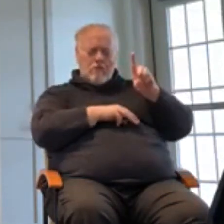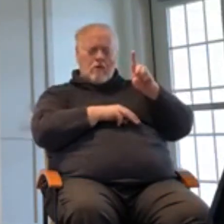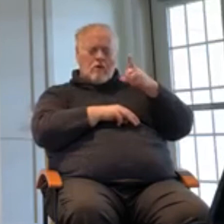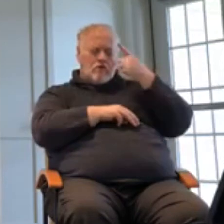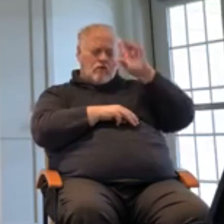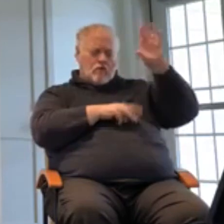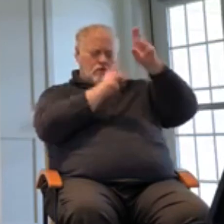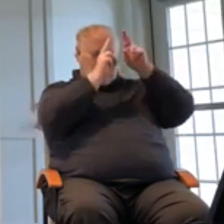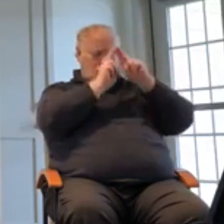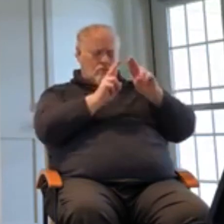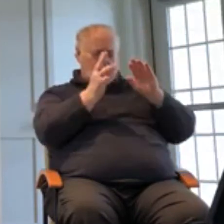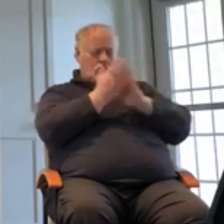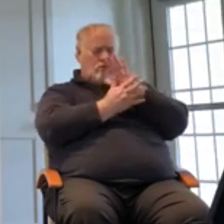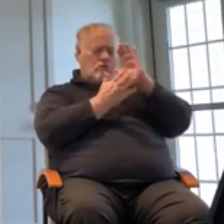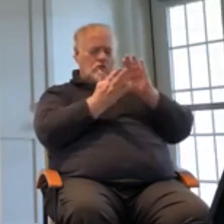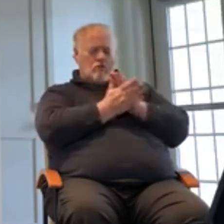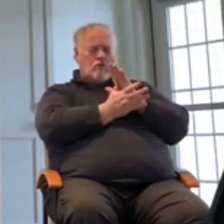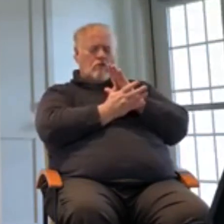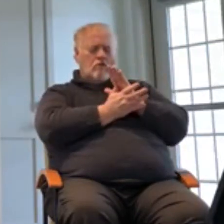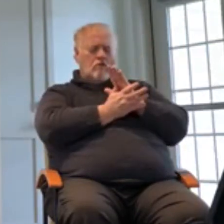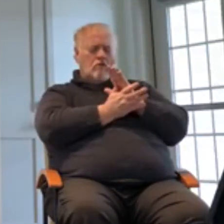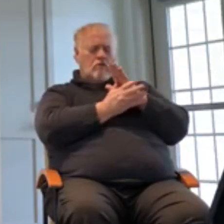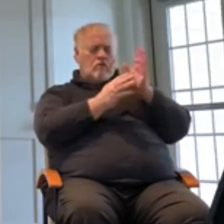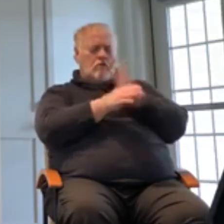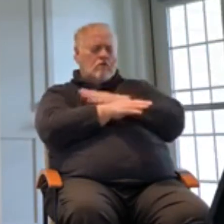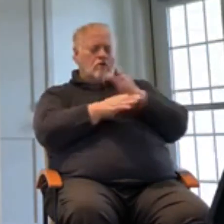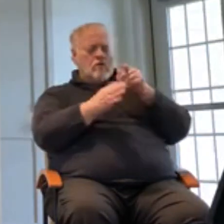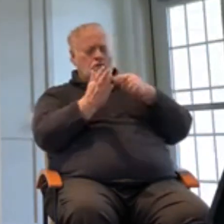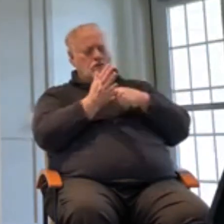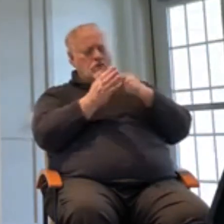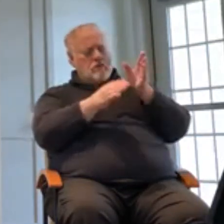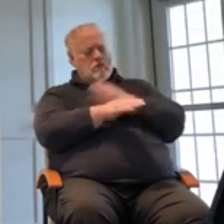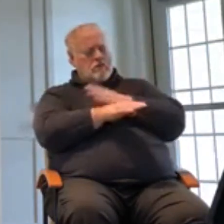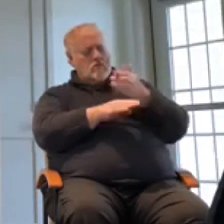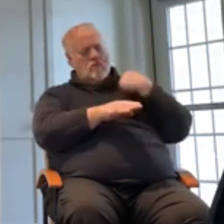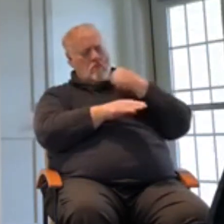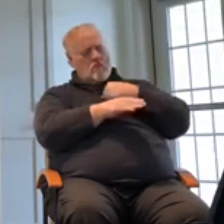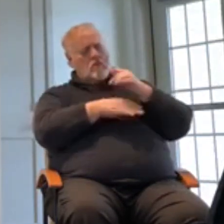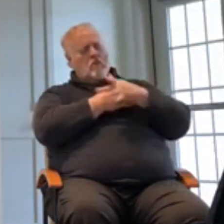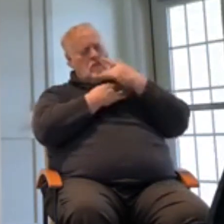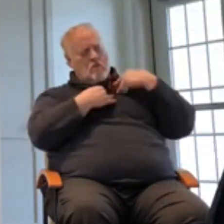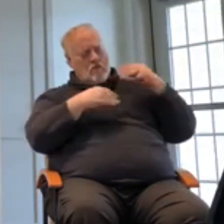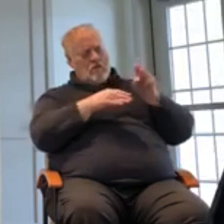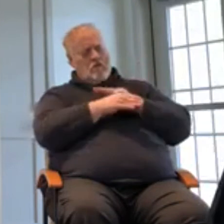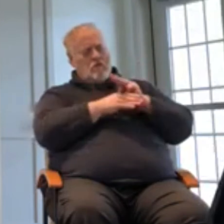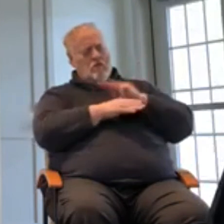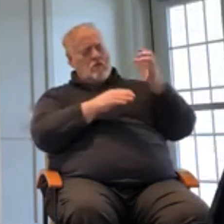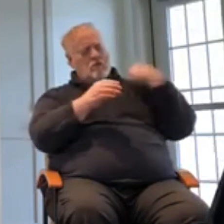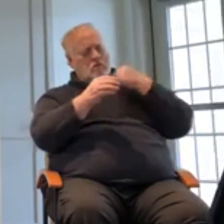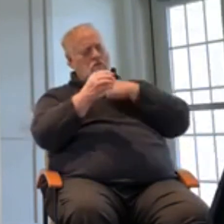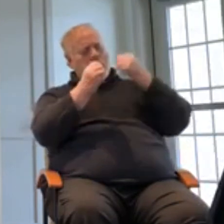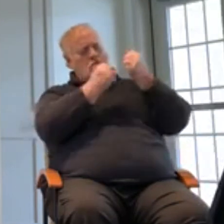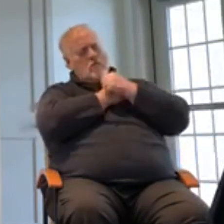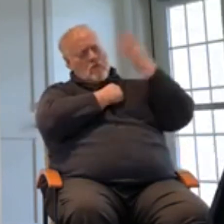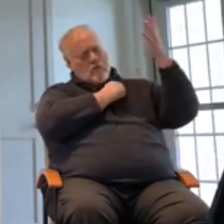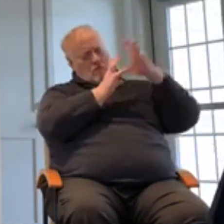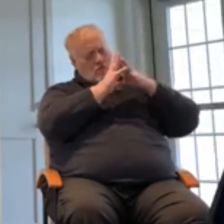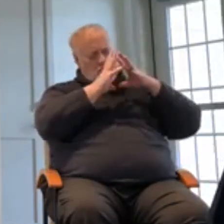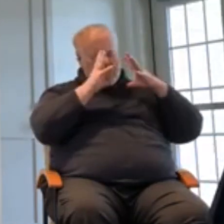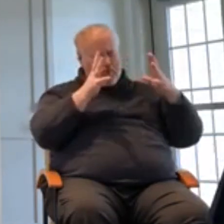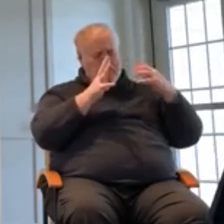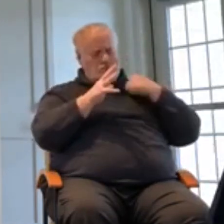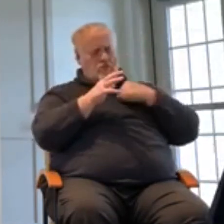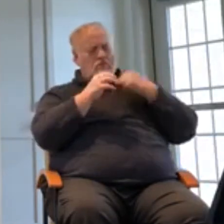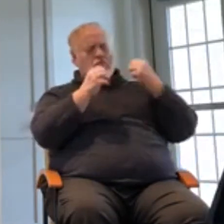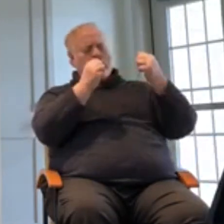honor and your glory. And right now, Lord, use this song to minister to our hearts. Jesus, we love you so much. We